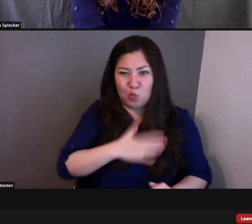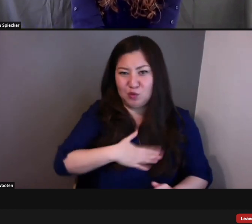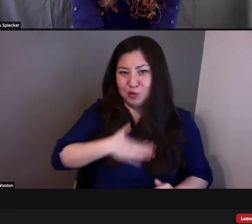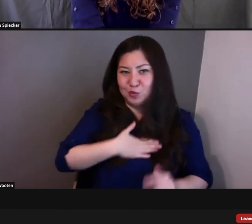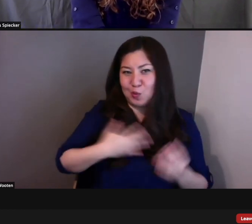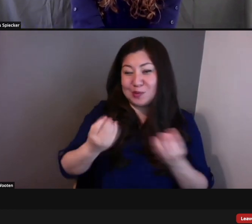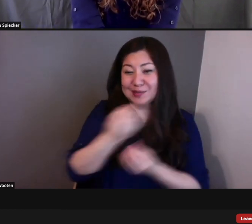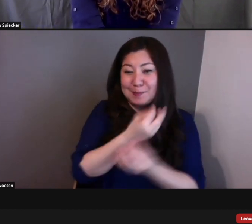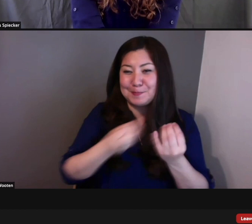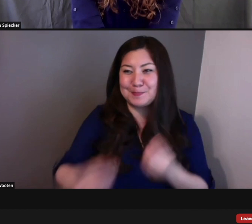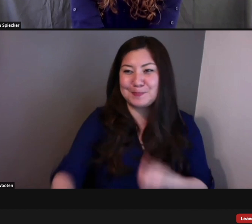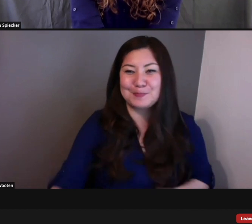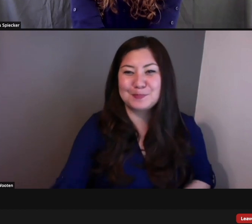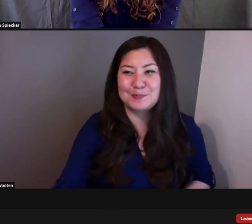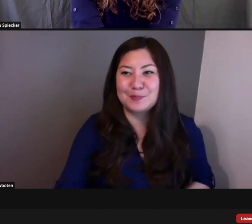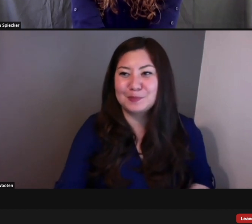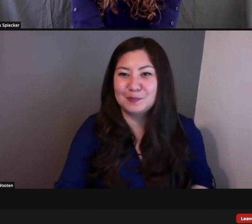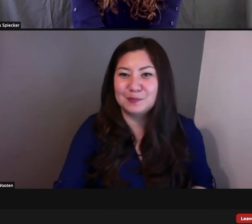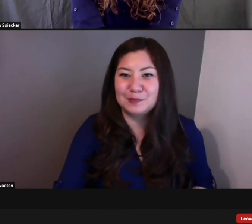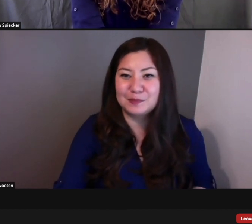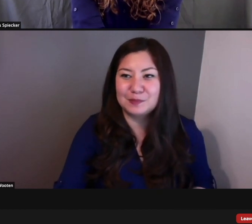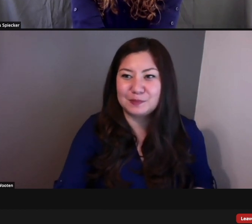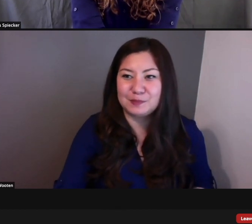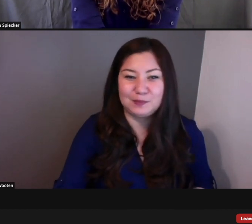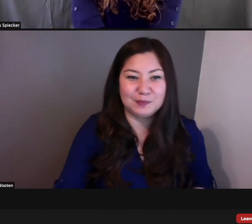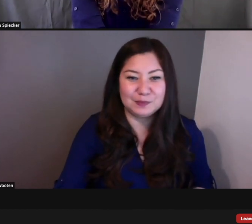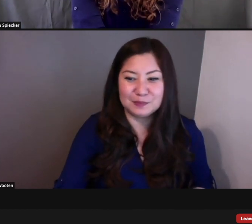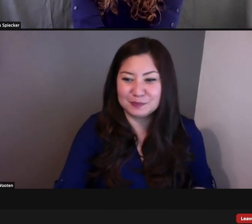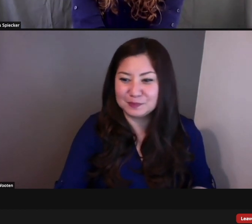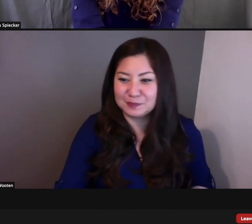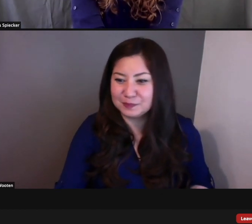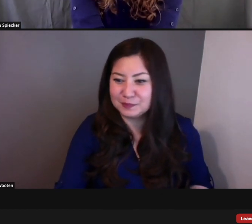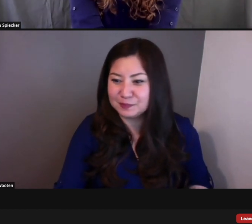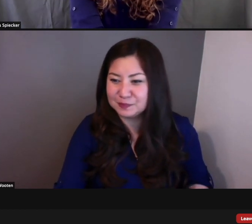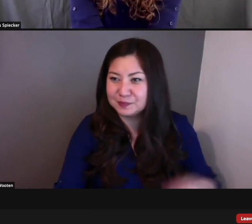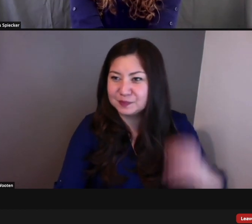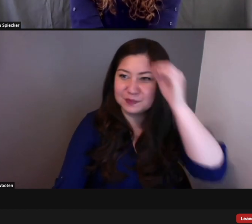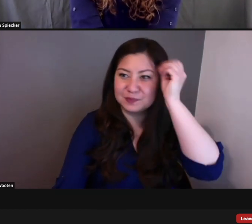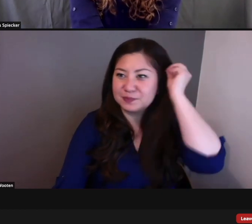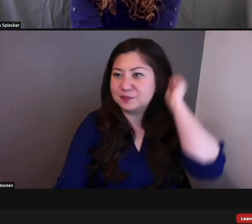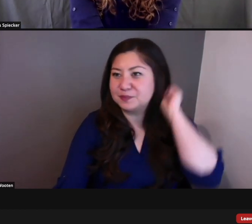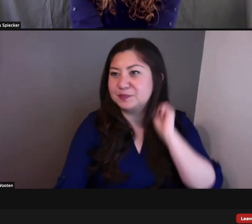it was a more subtle nod to our deafness.